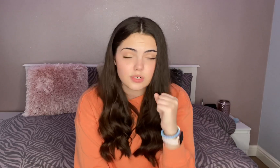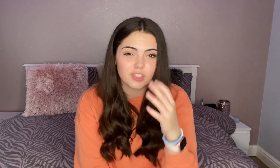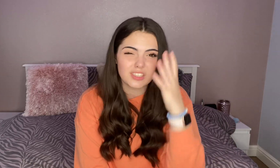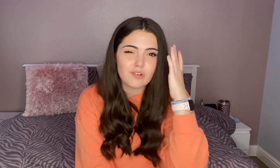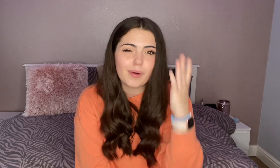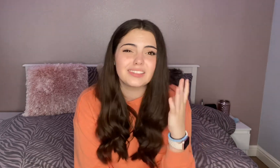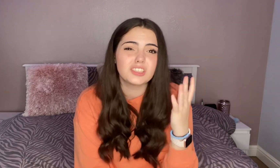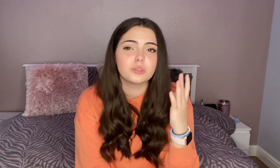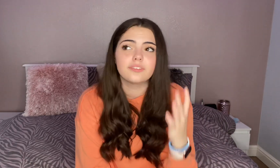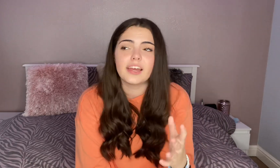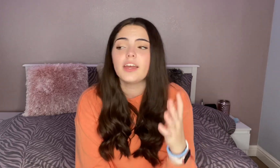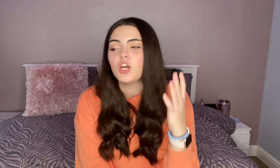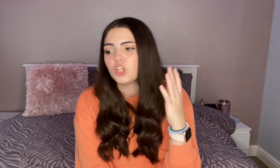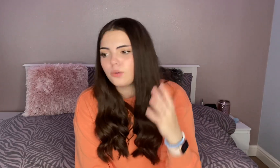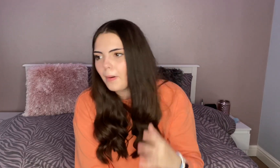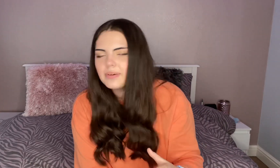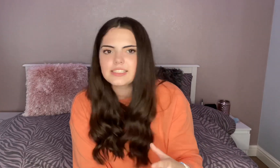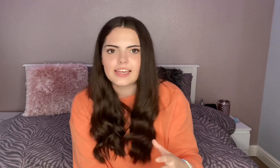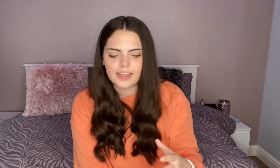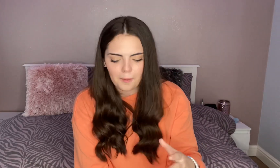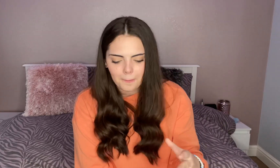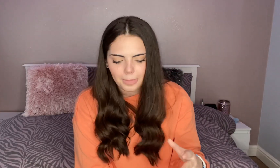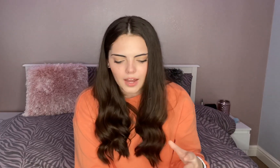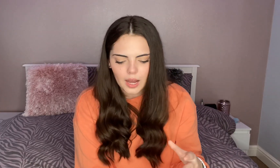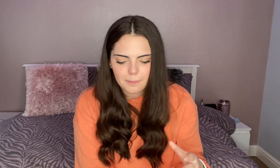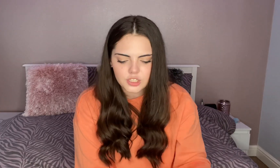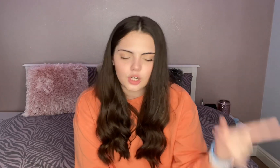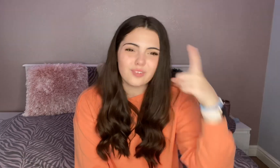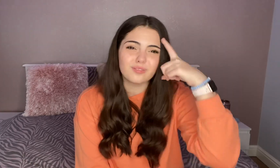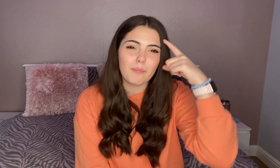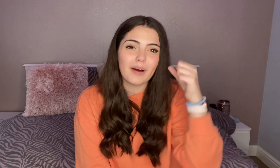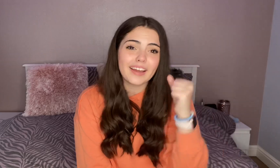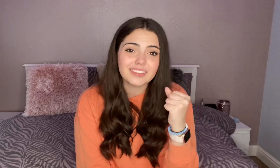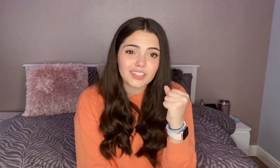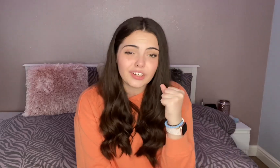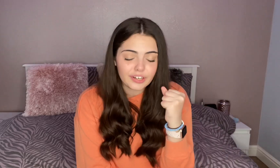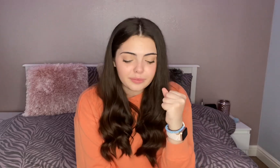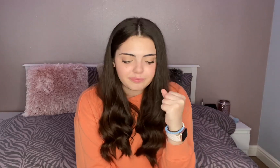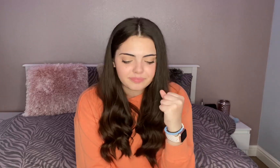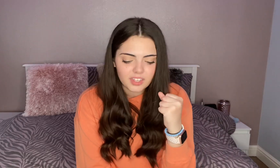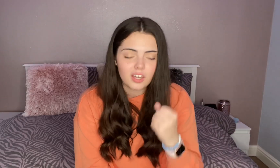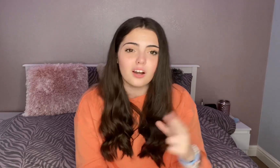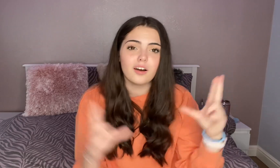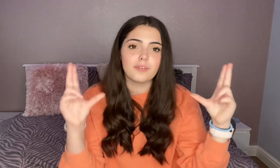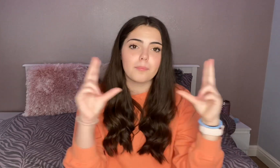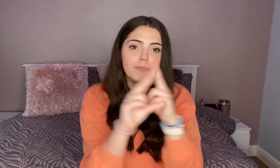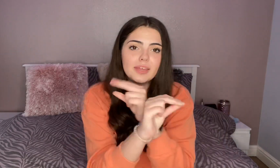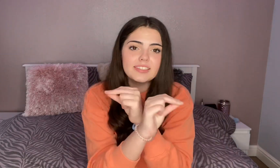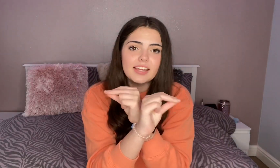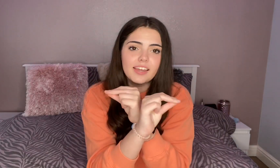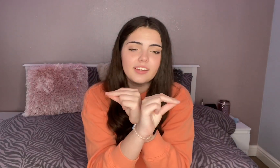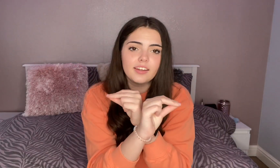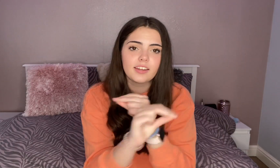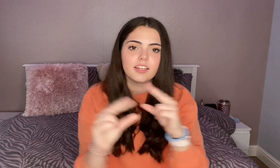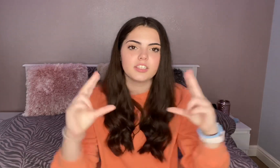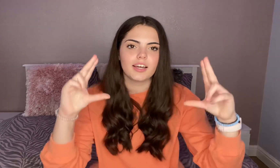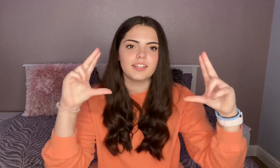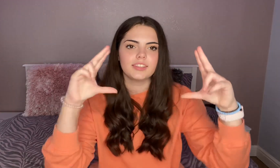because it reminded you of it, you remembered it. So reminds her of a missing. So your hands are going to start